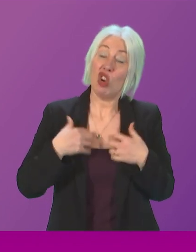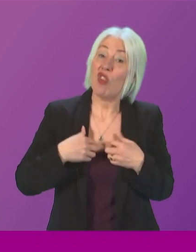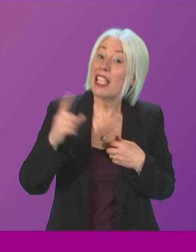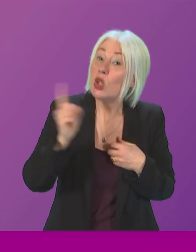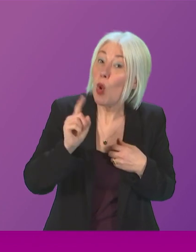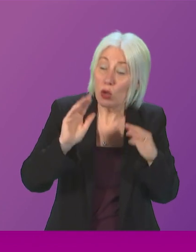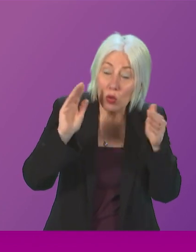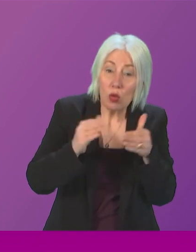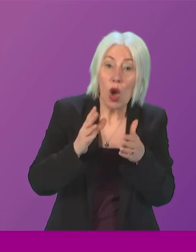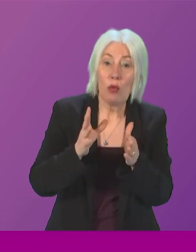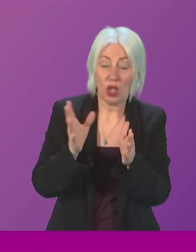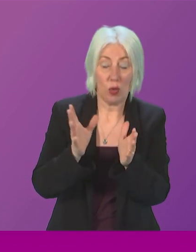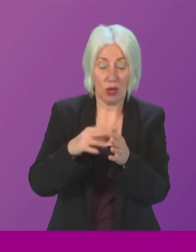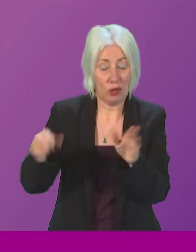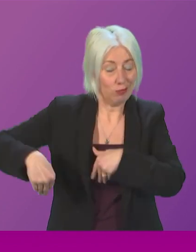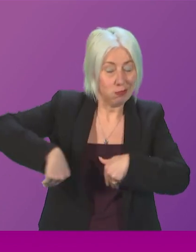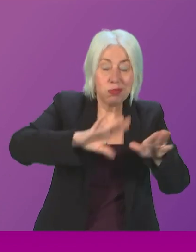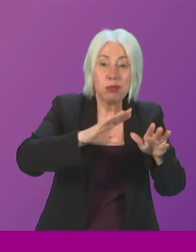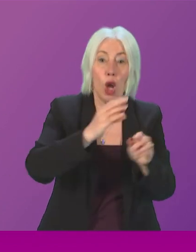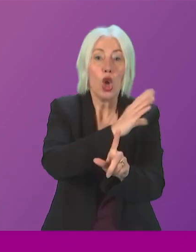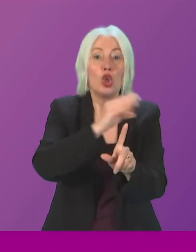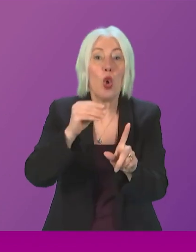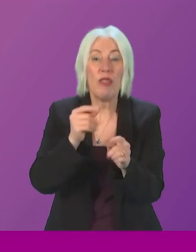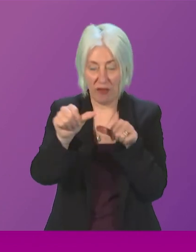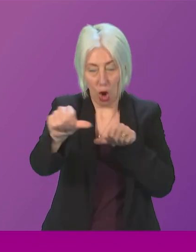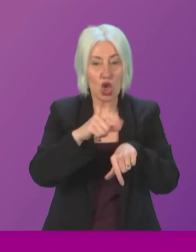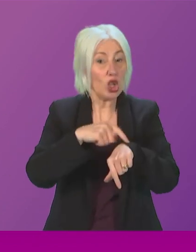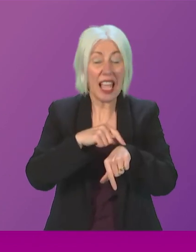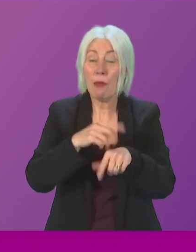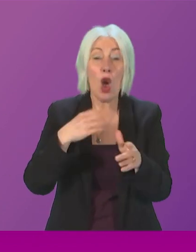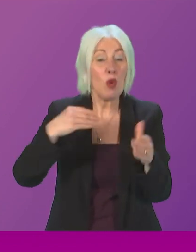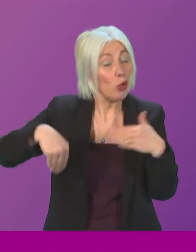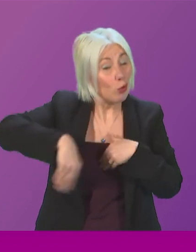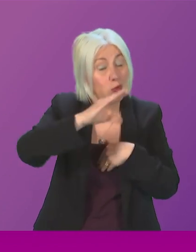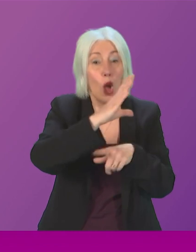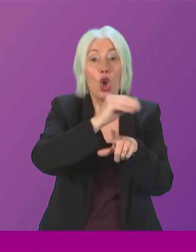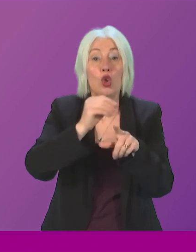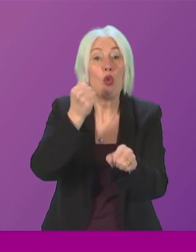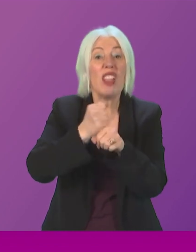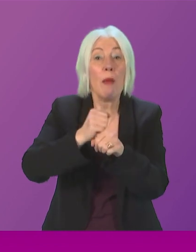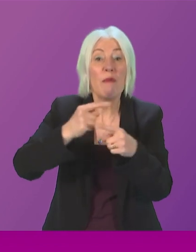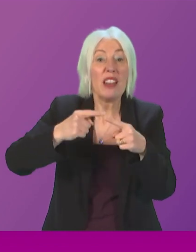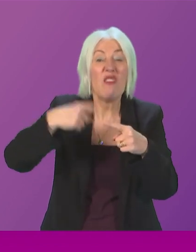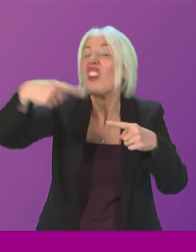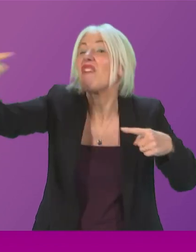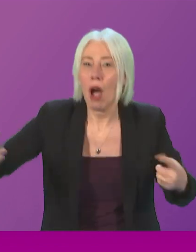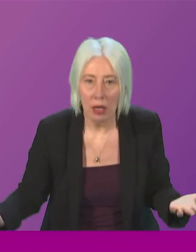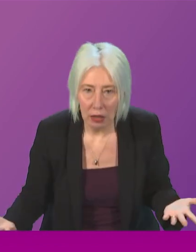in just getting rid of the Tories for a little while. We want rid of the Tory governments forever. And the way we do that